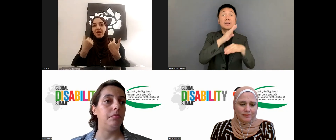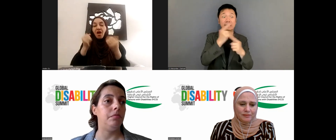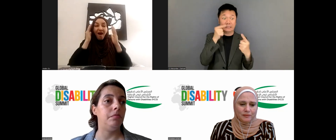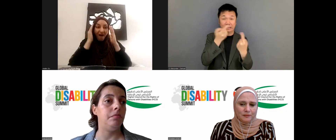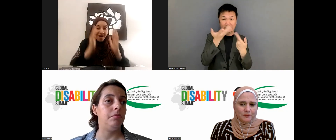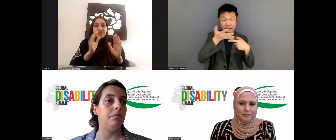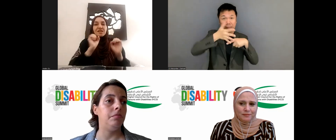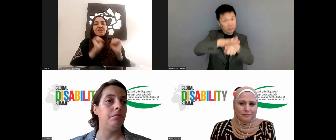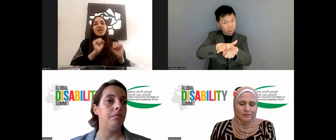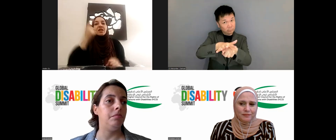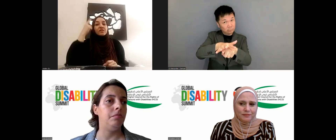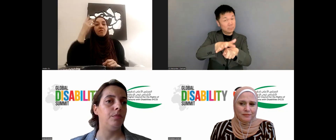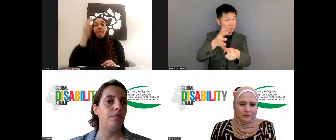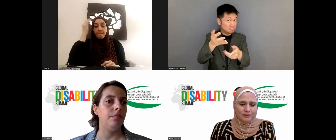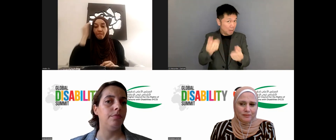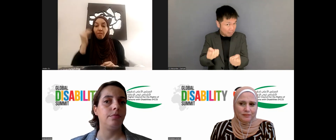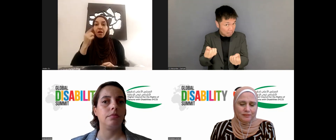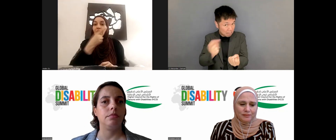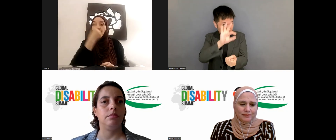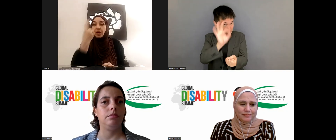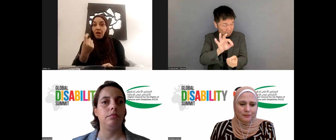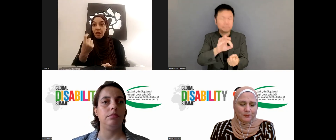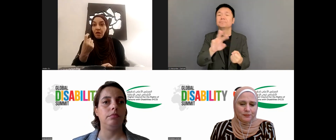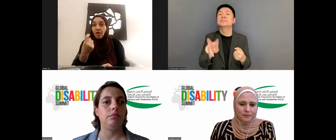of collection of data,